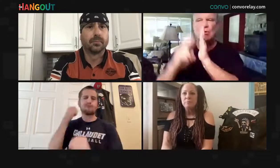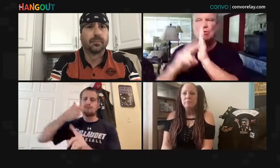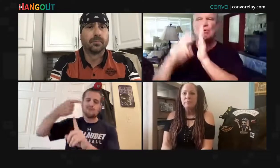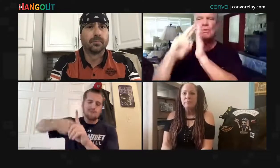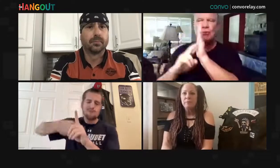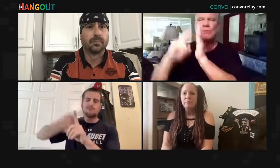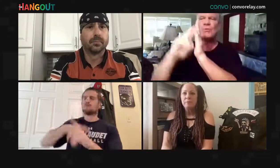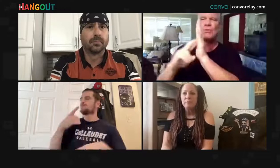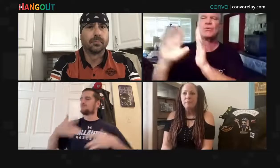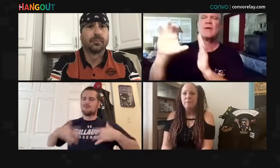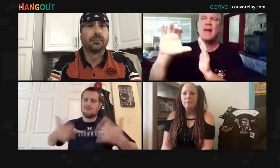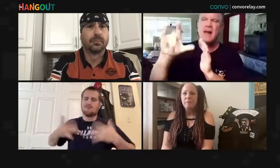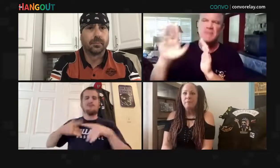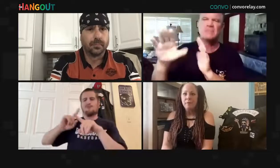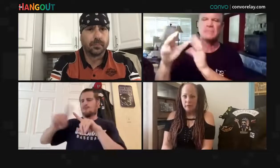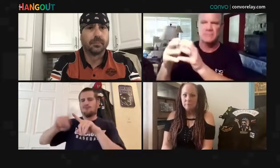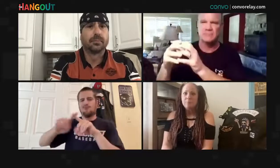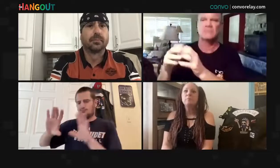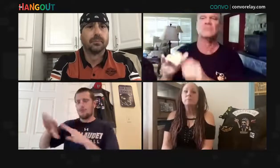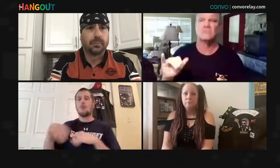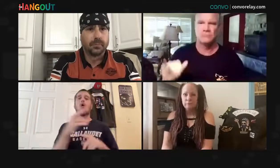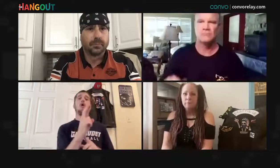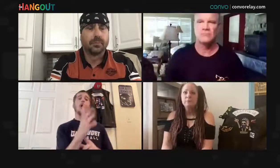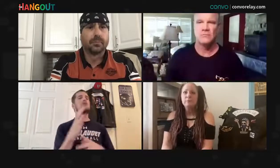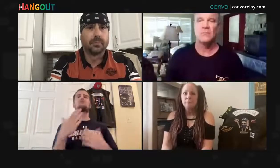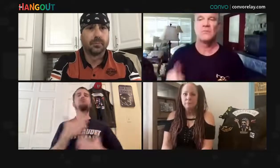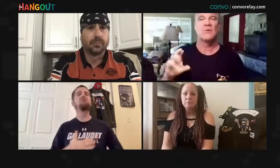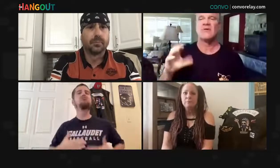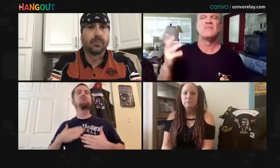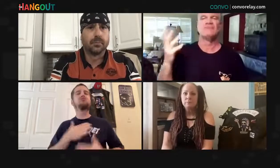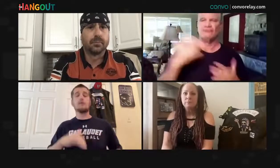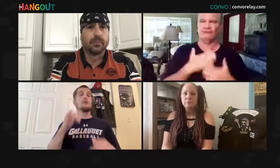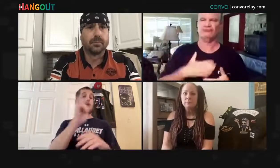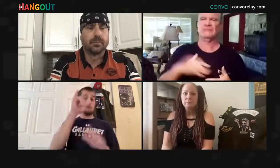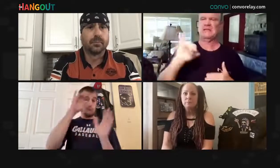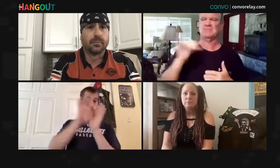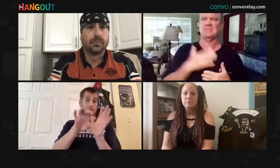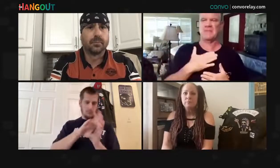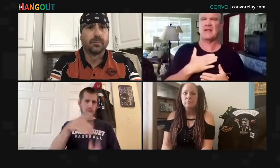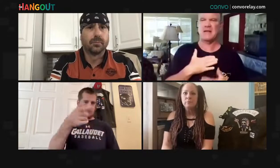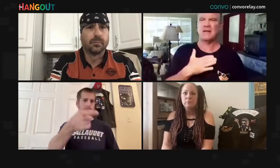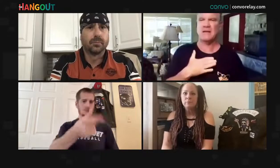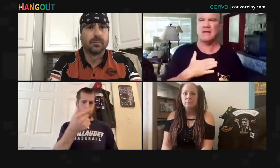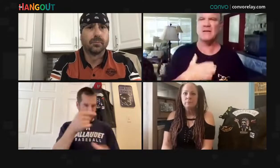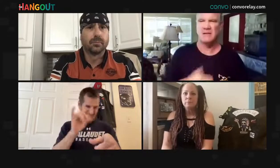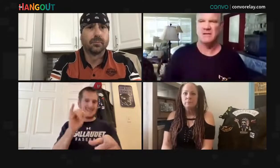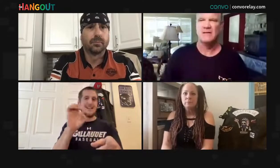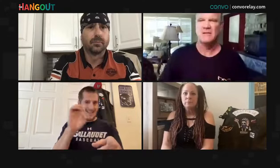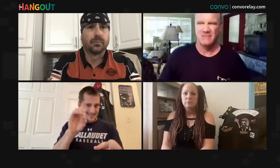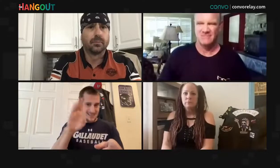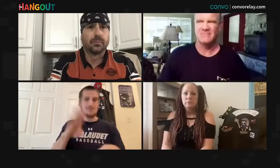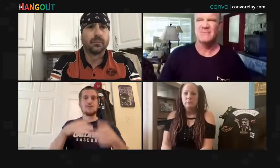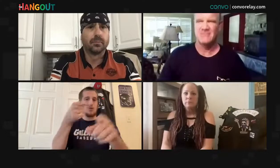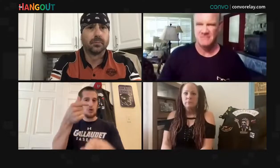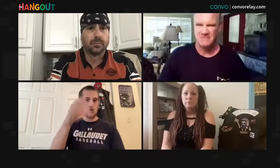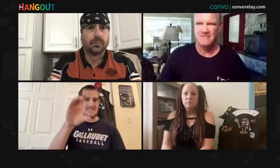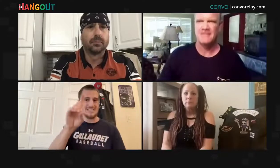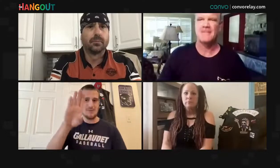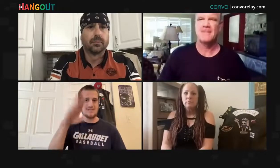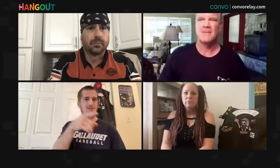a RC. So the motorcycle club is where people just get into different events, but the riding club is something that people just go out and ride and just enjoy, just like